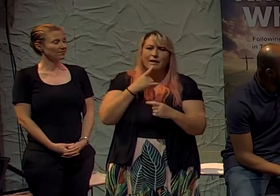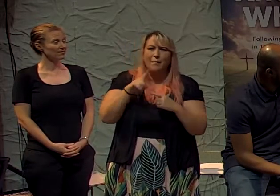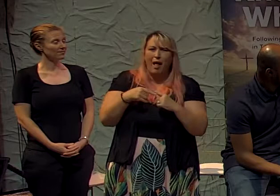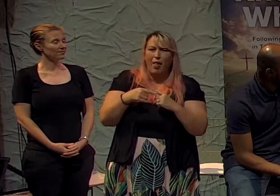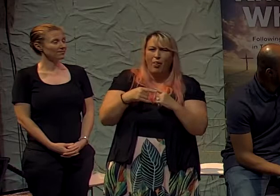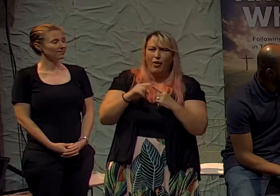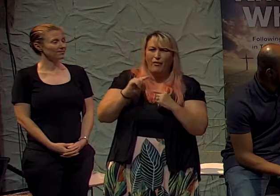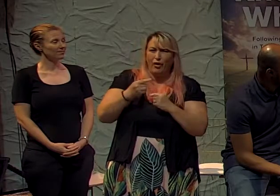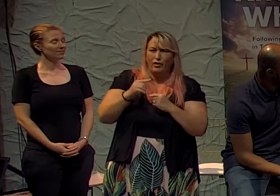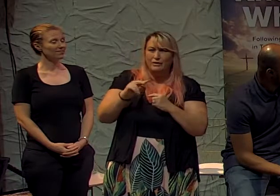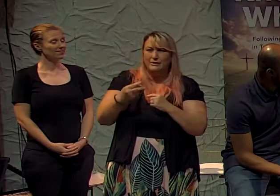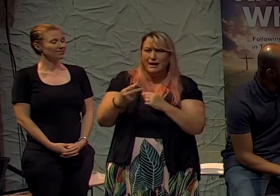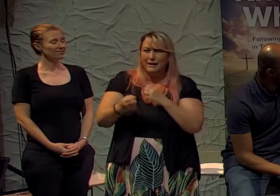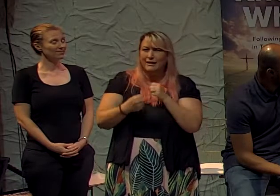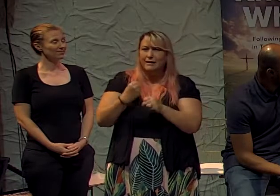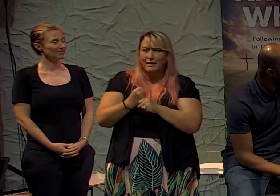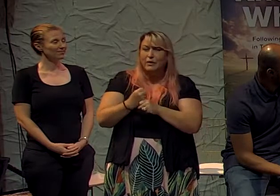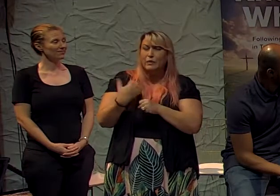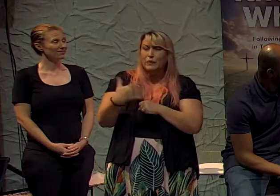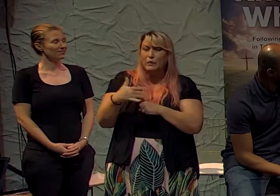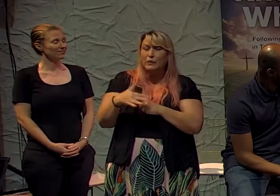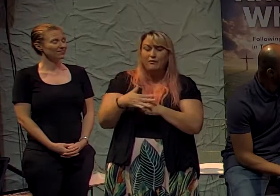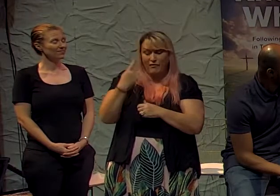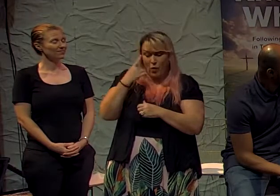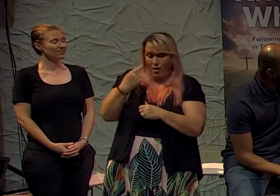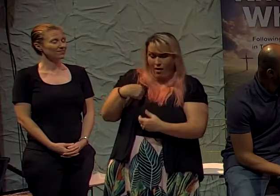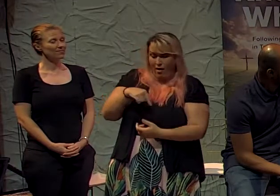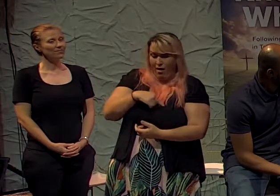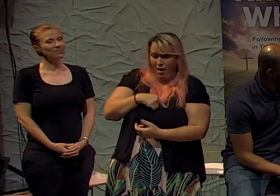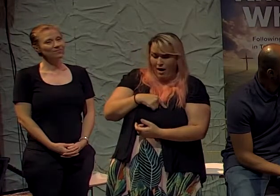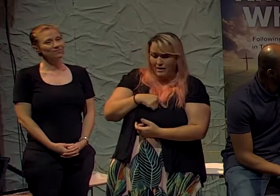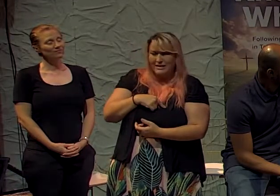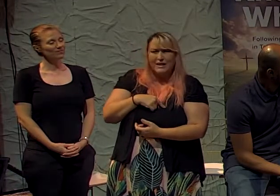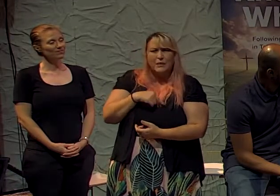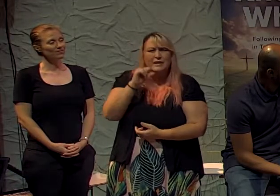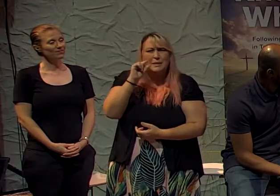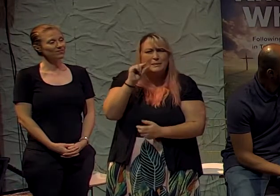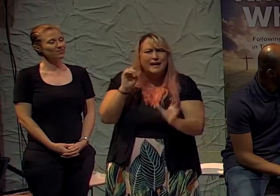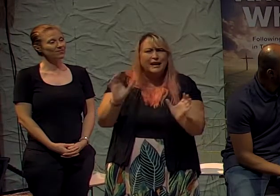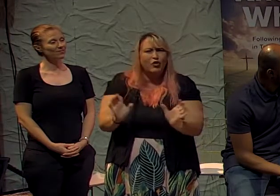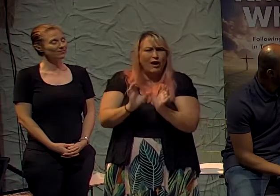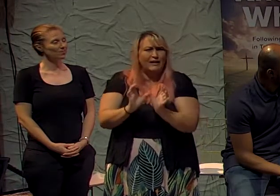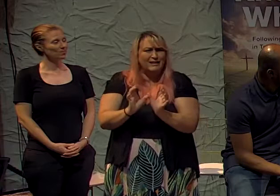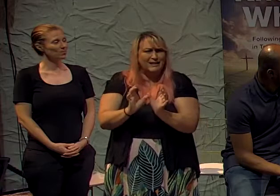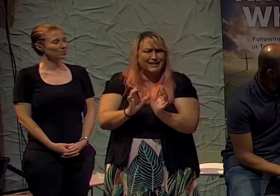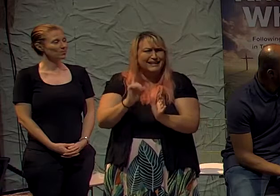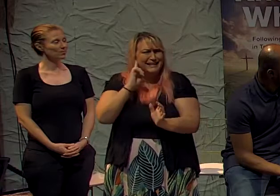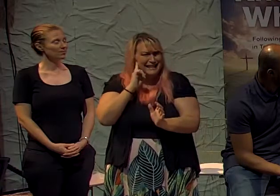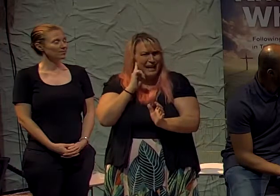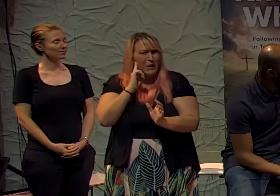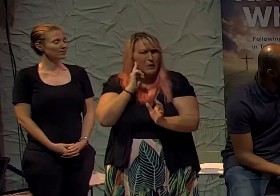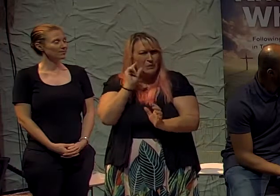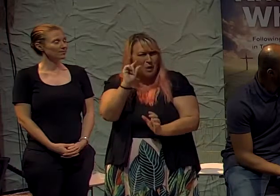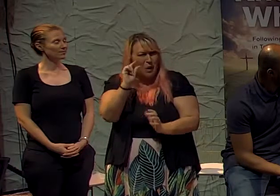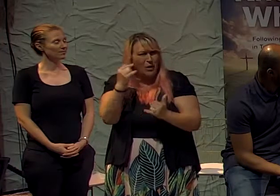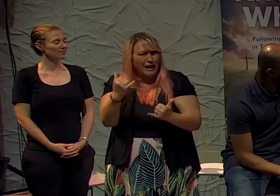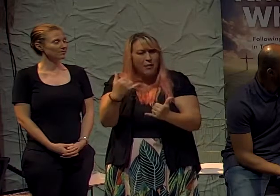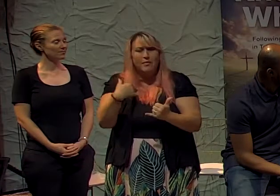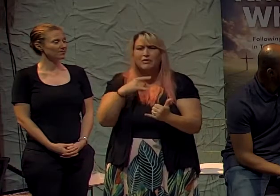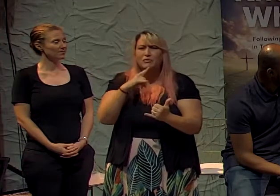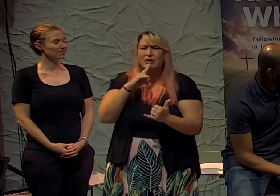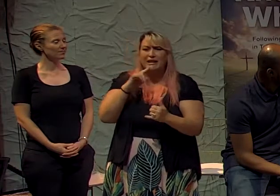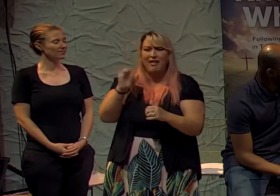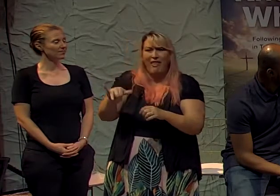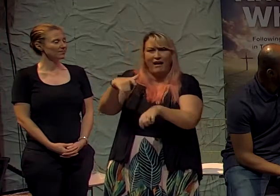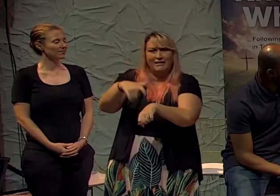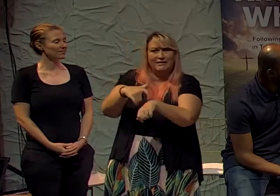first 2 years. So for us, it was a mini crisis. It'll sound mini now, but it was huge. It